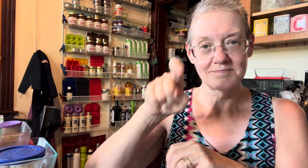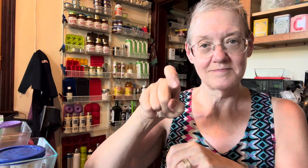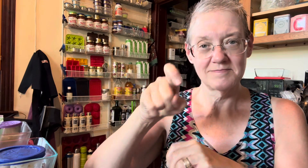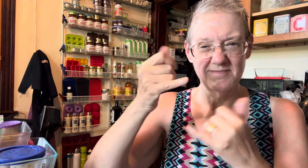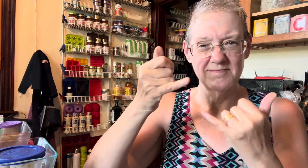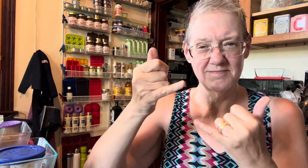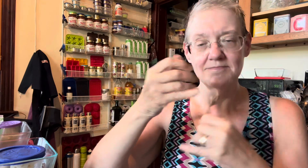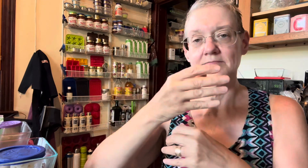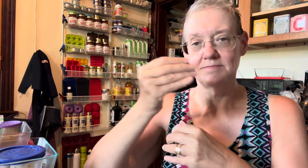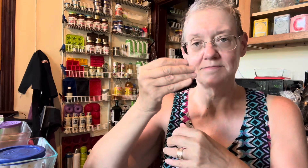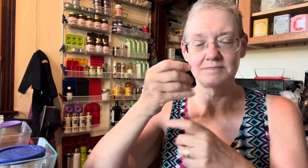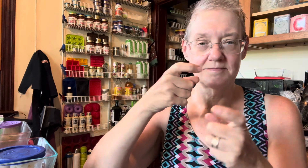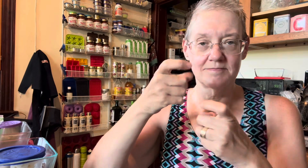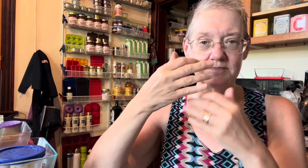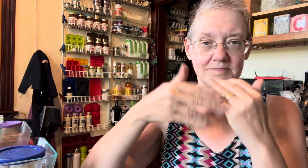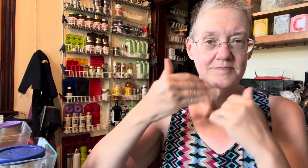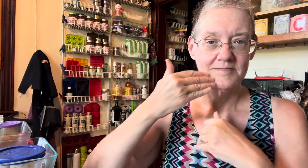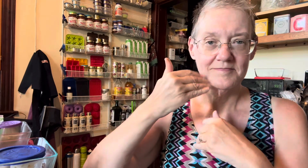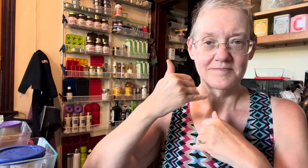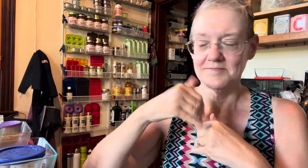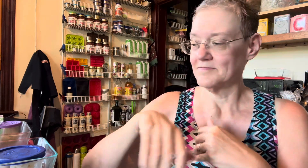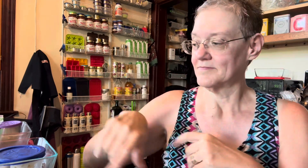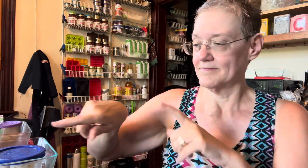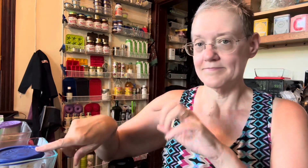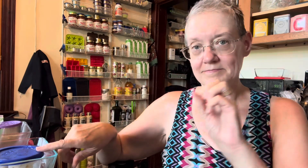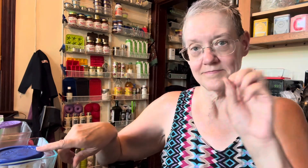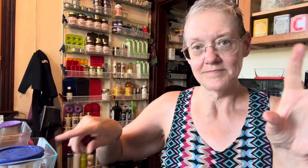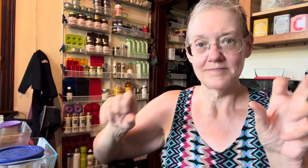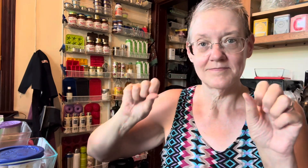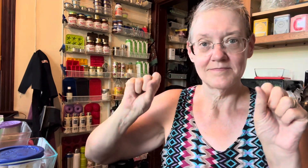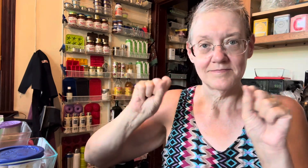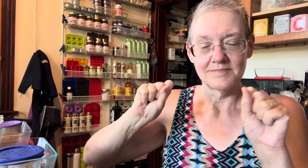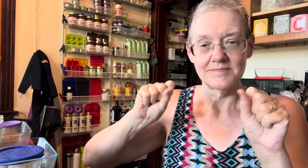It's his number 1 nutritional need right now, and controlling his blood sugar.